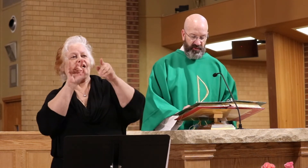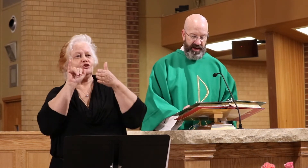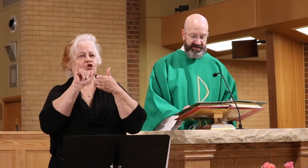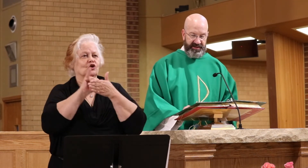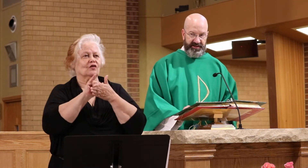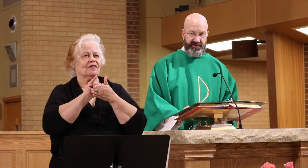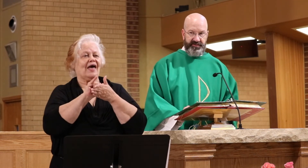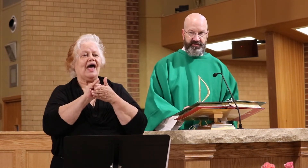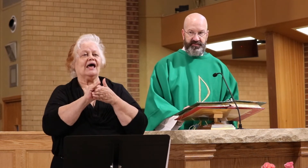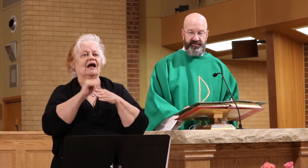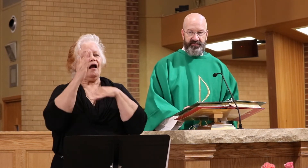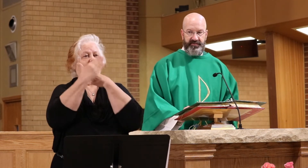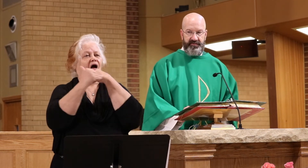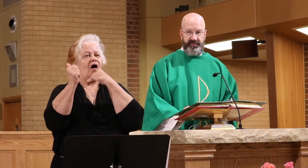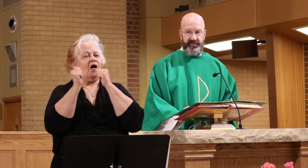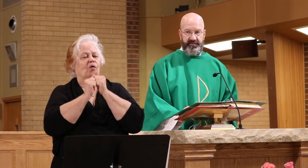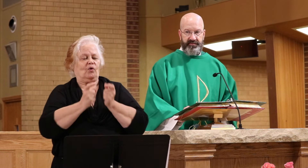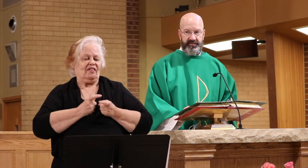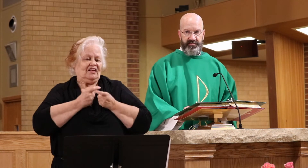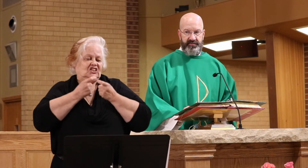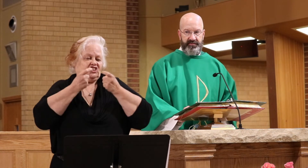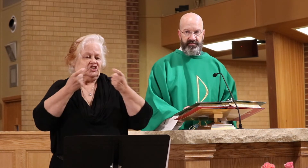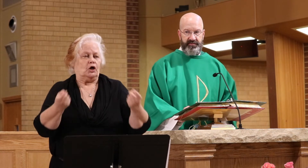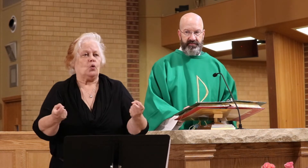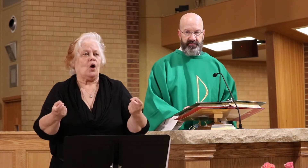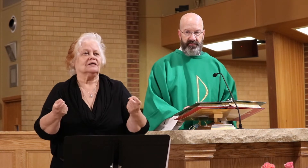with generosity.